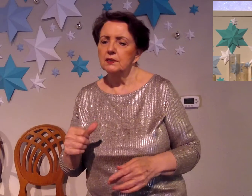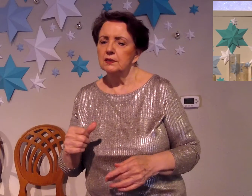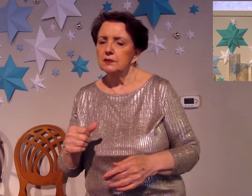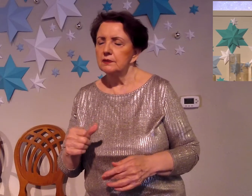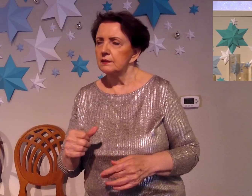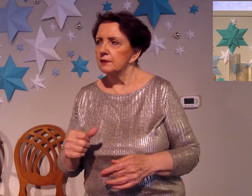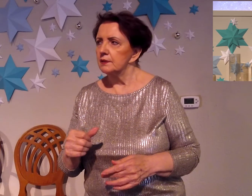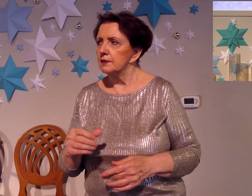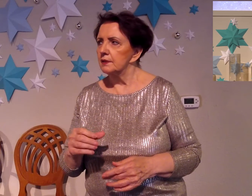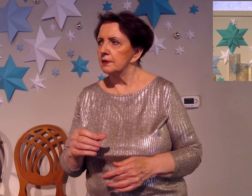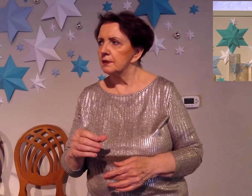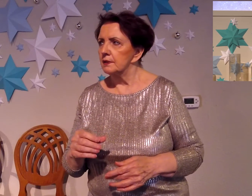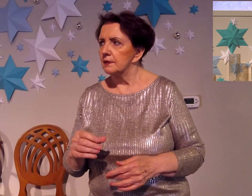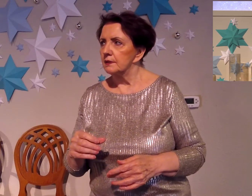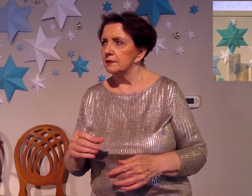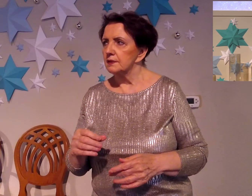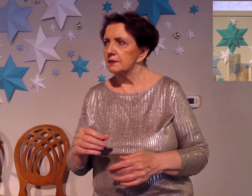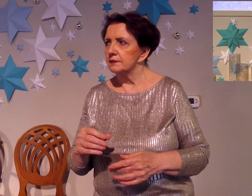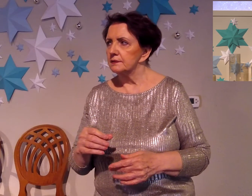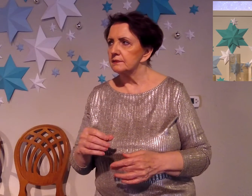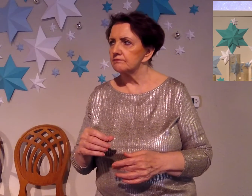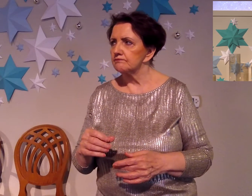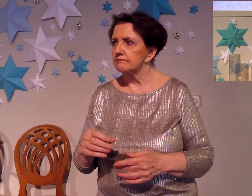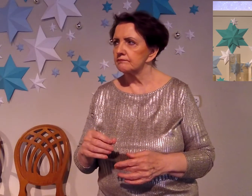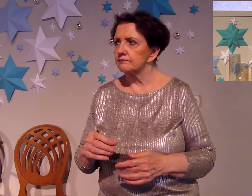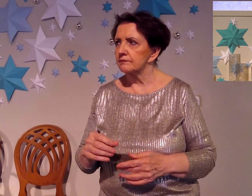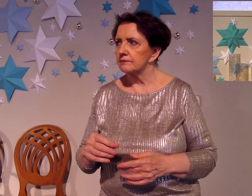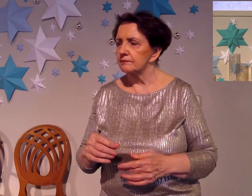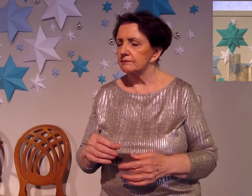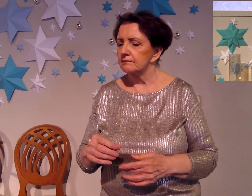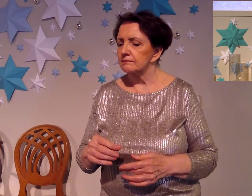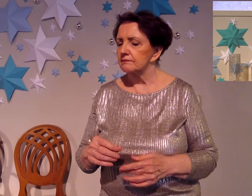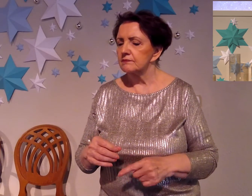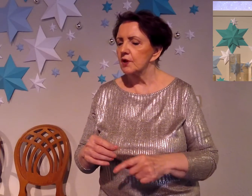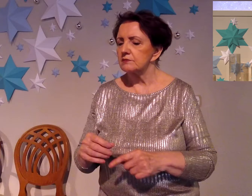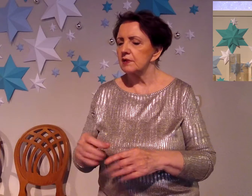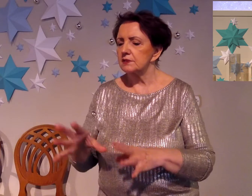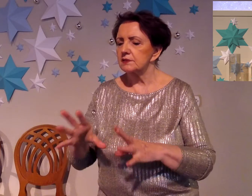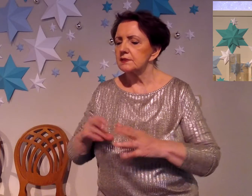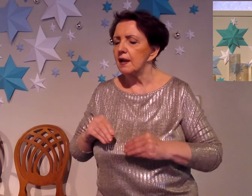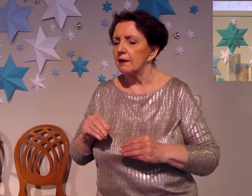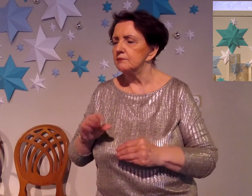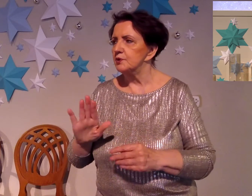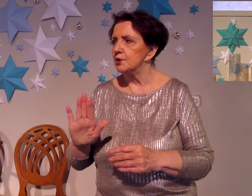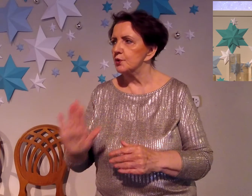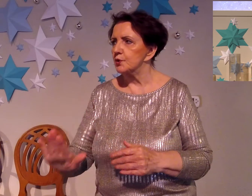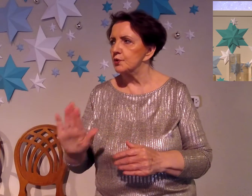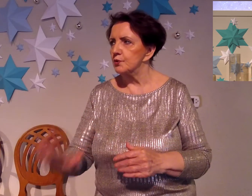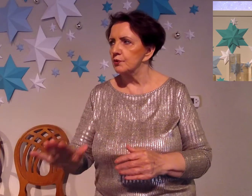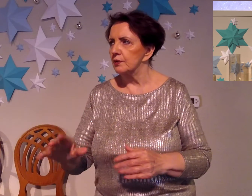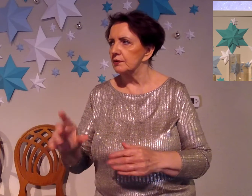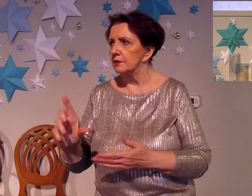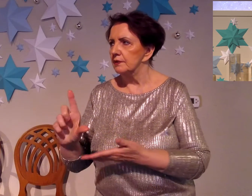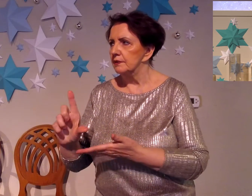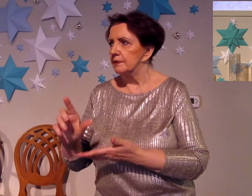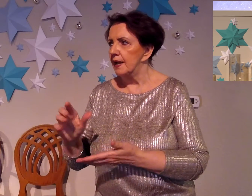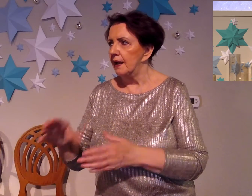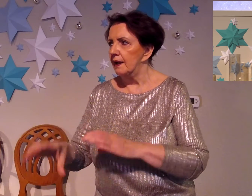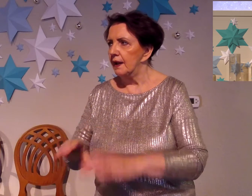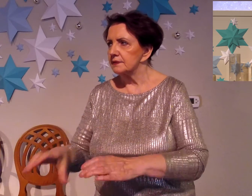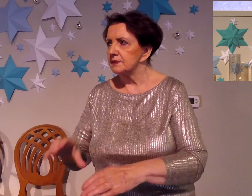your limitations, your smallness, nor will I collude with your fear or your